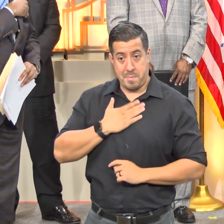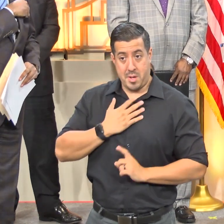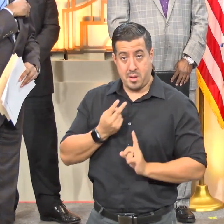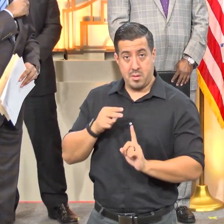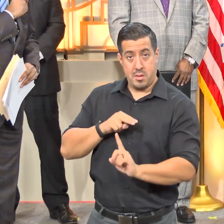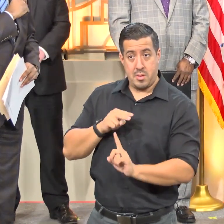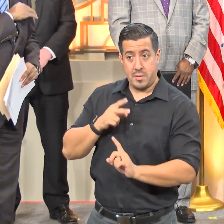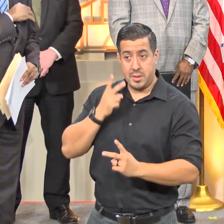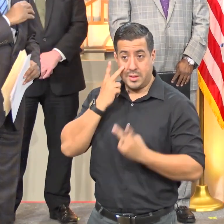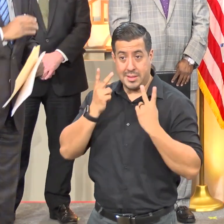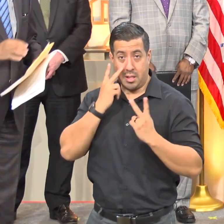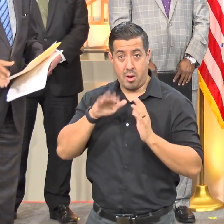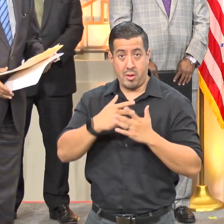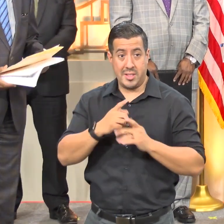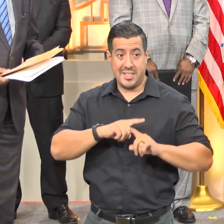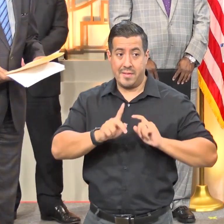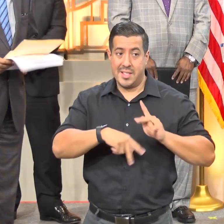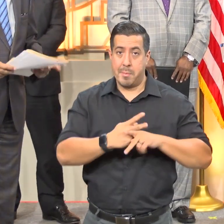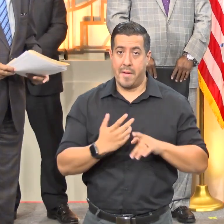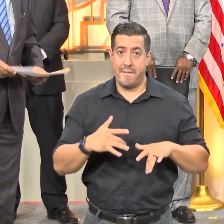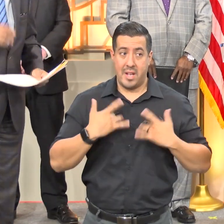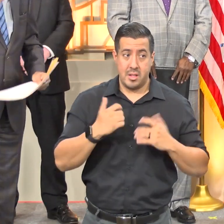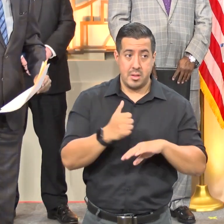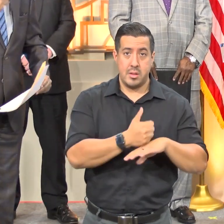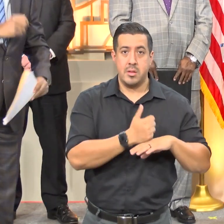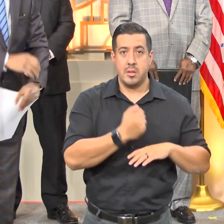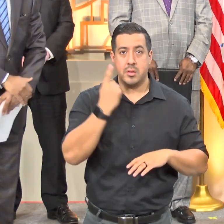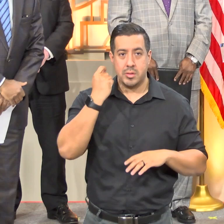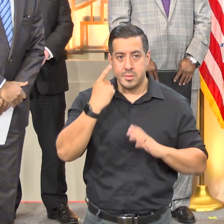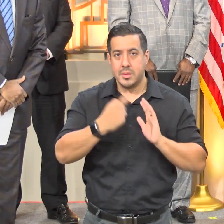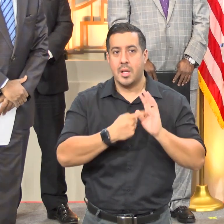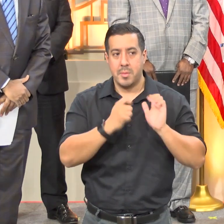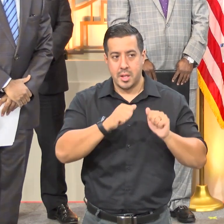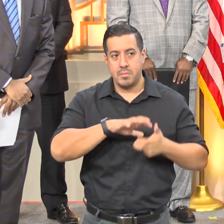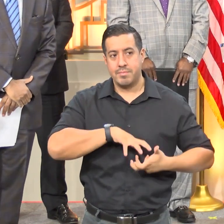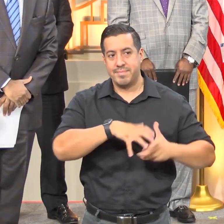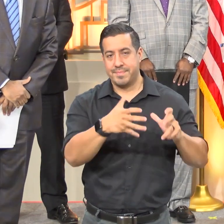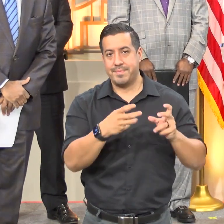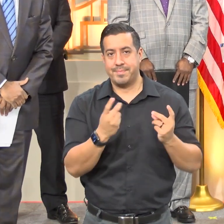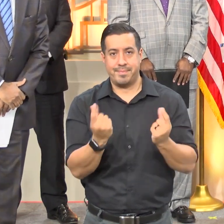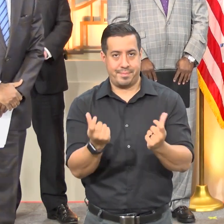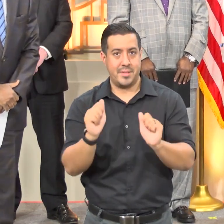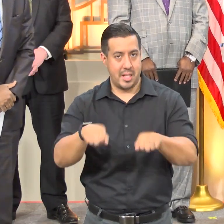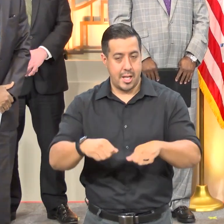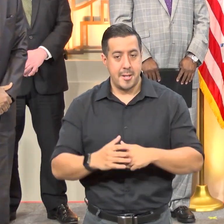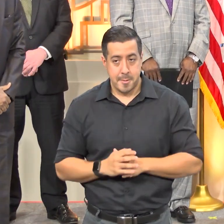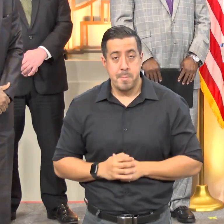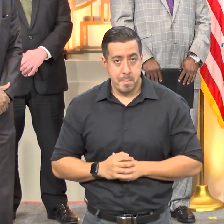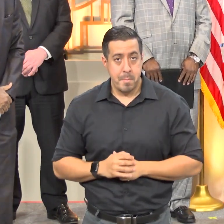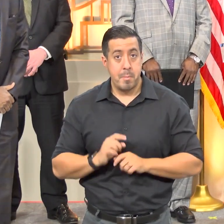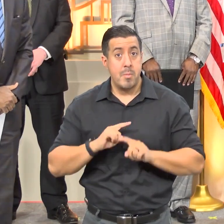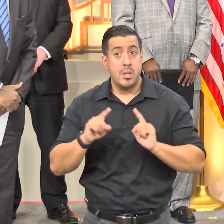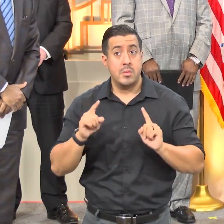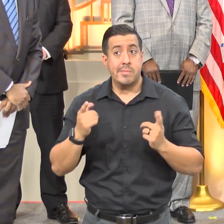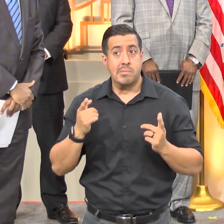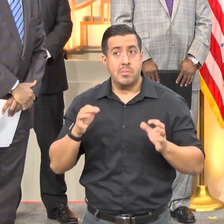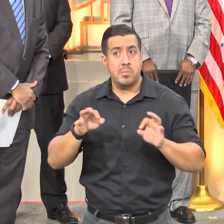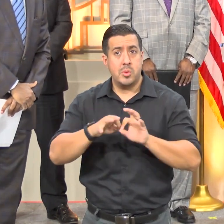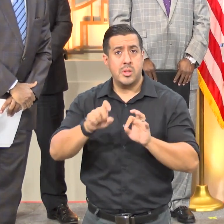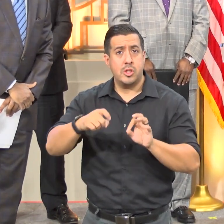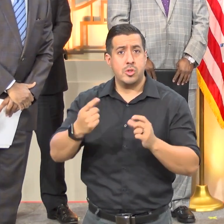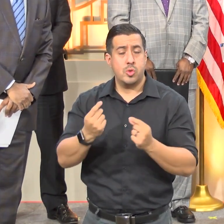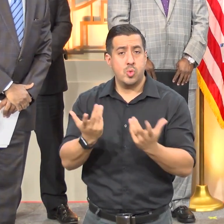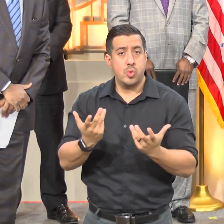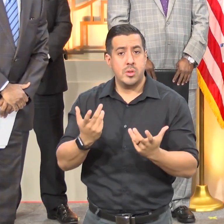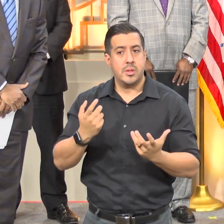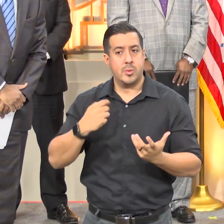of major events, I know that things can go sideways pretty easily, but it's important that we